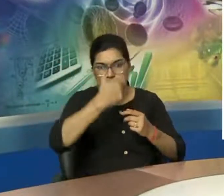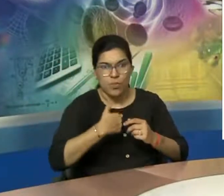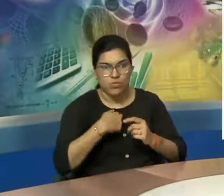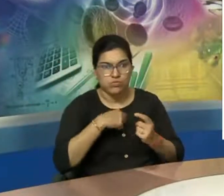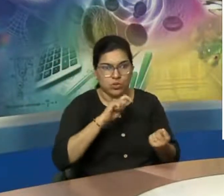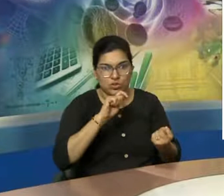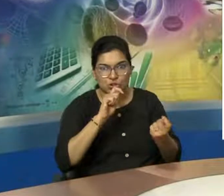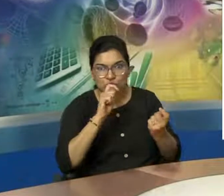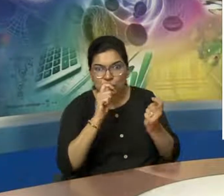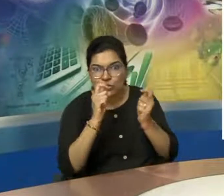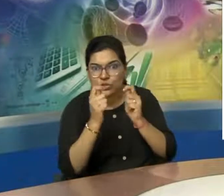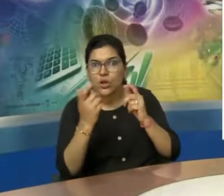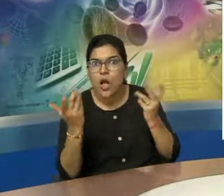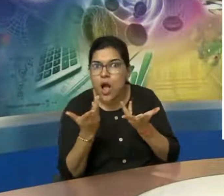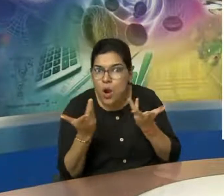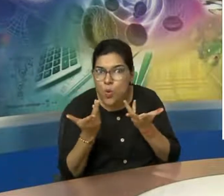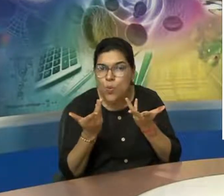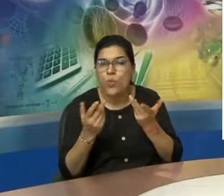So both are having similar meaning.